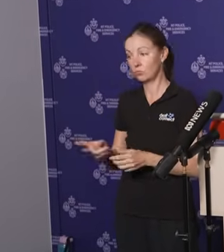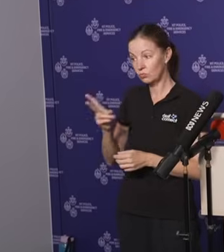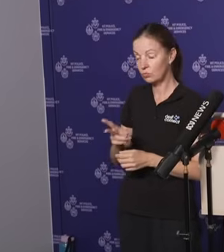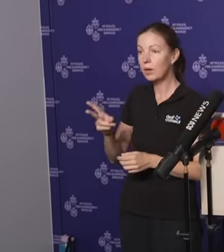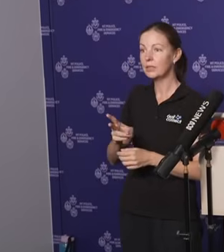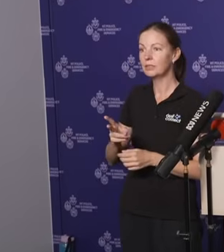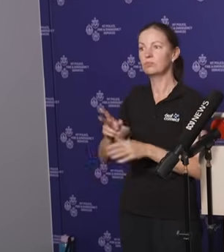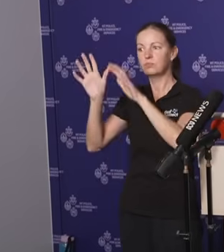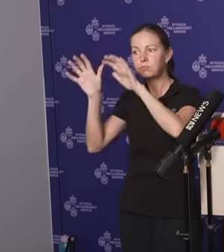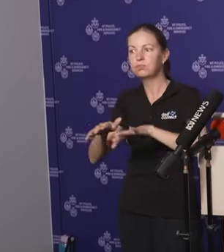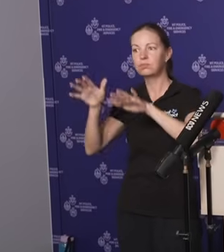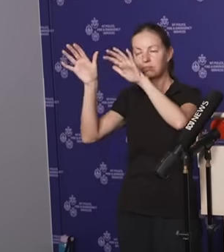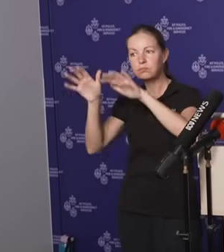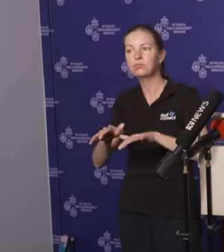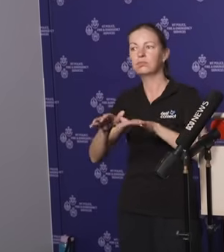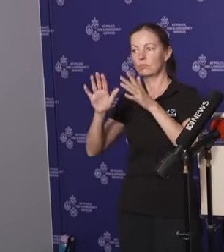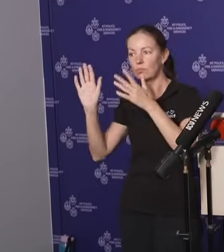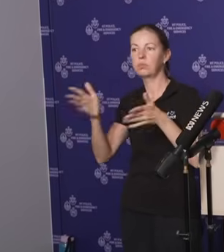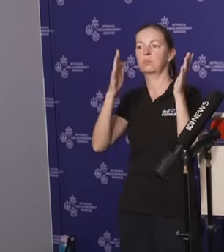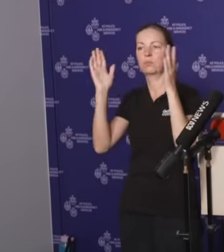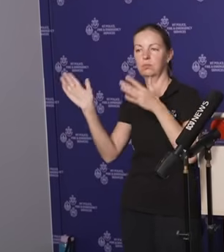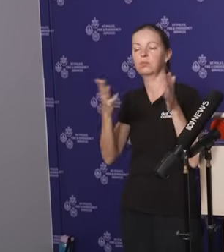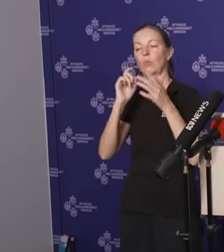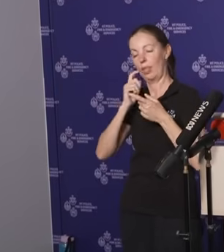continue on the north coast.